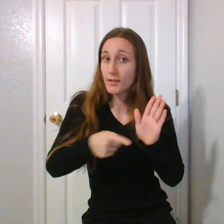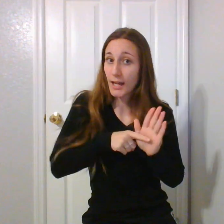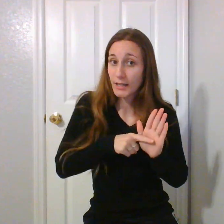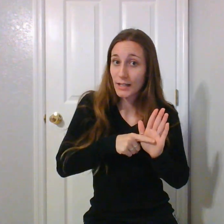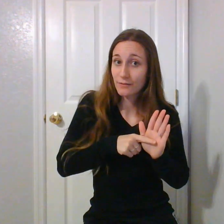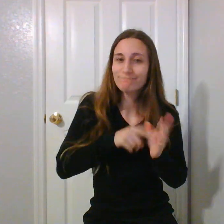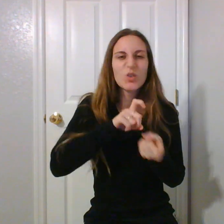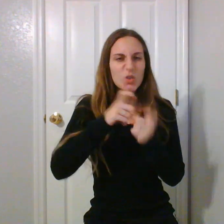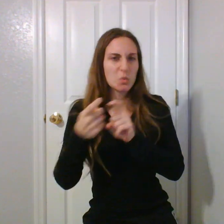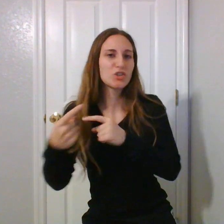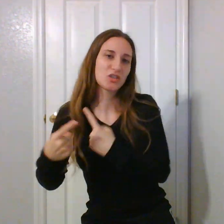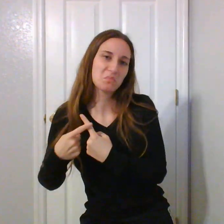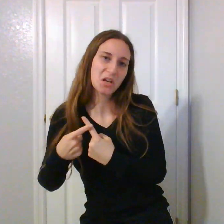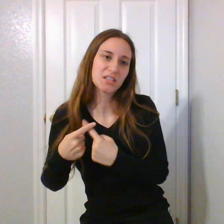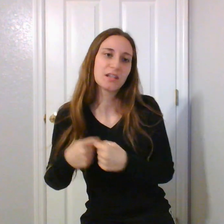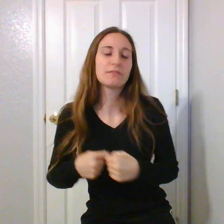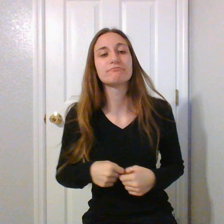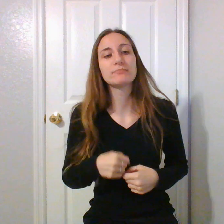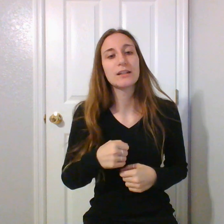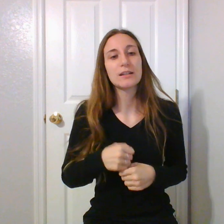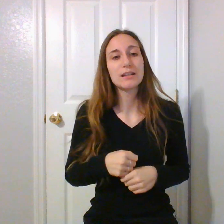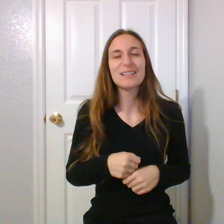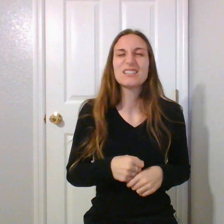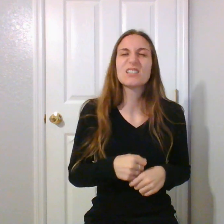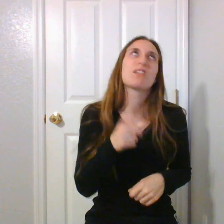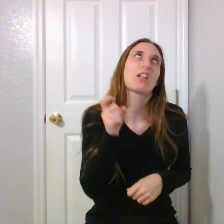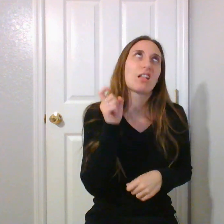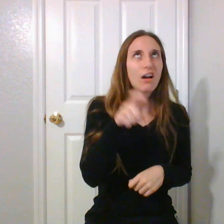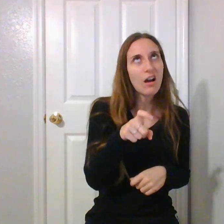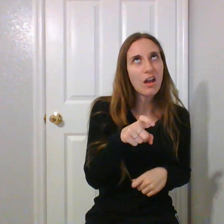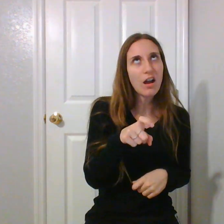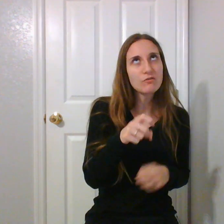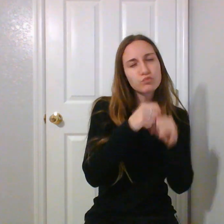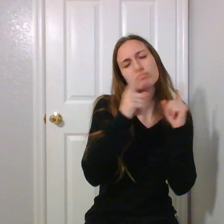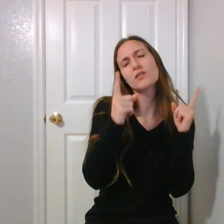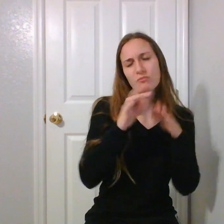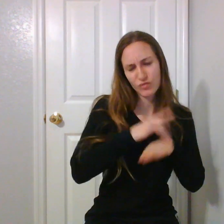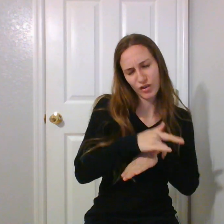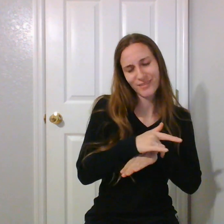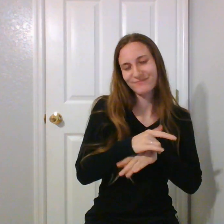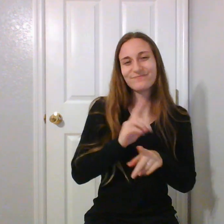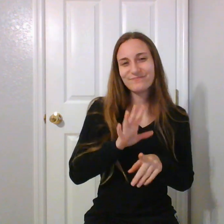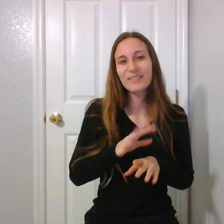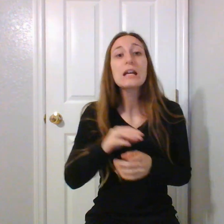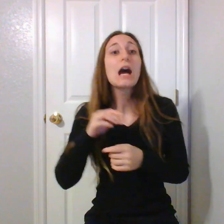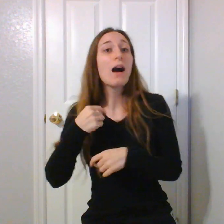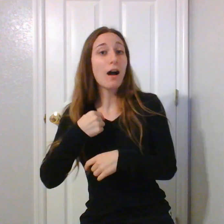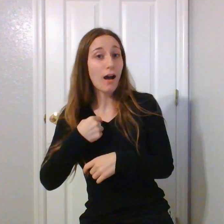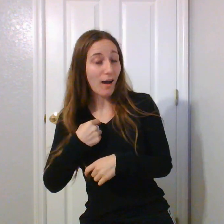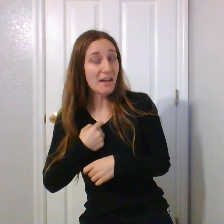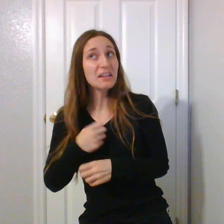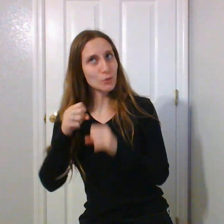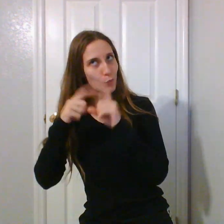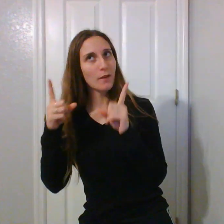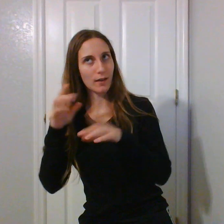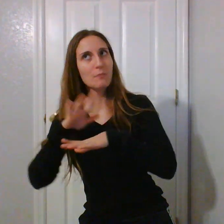for example instead of saying i have to wake up early say i get to wake up early this is really nice this is definitely a luxury so the fifth tip that i have for you